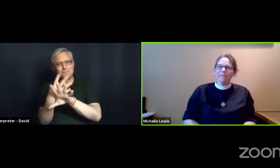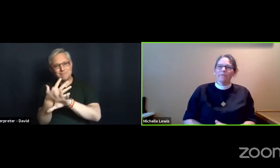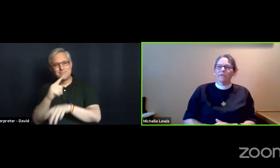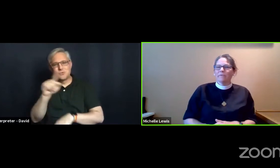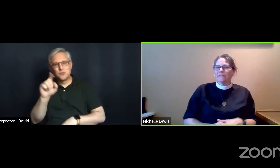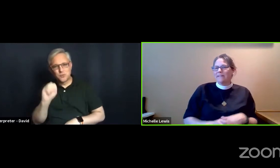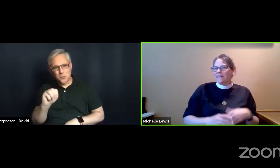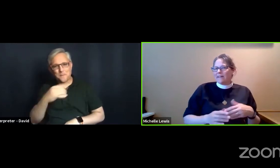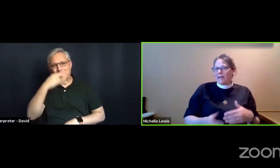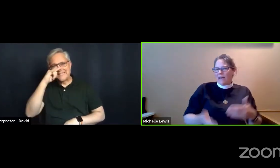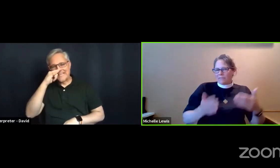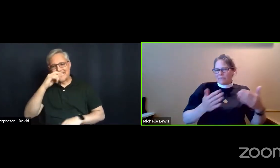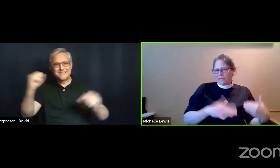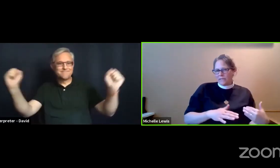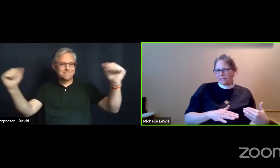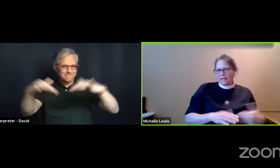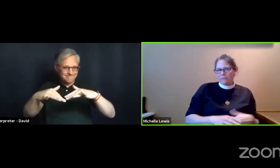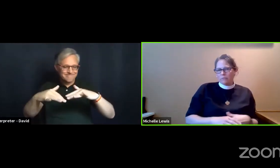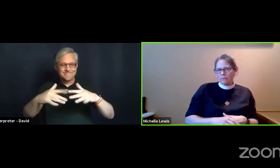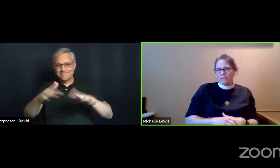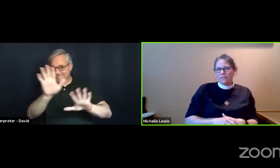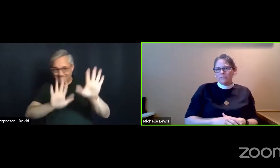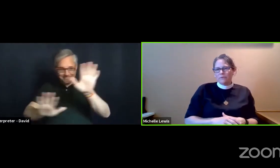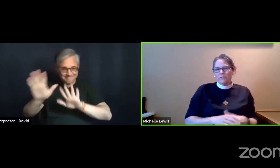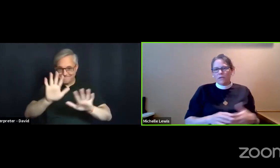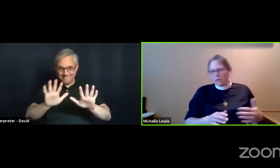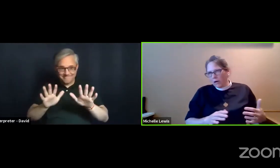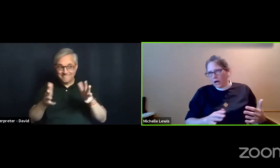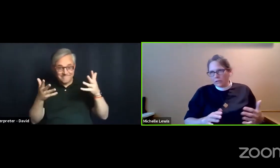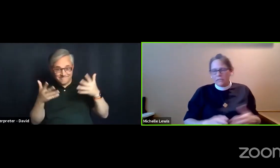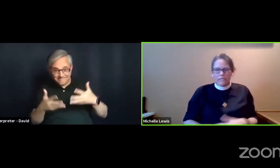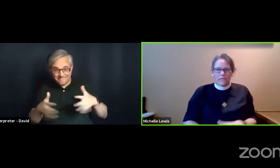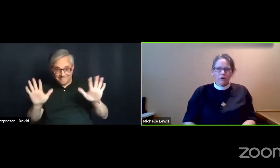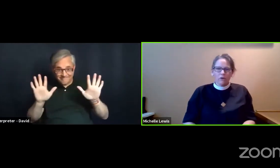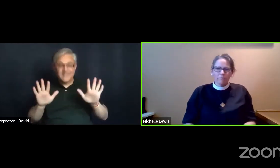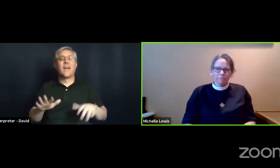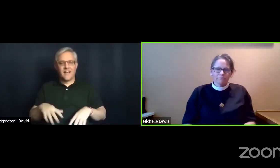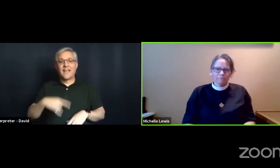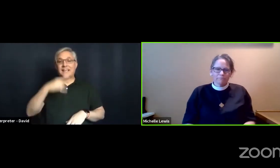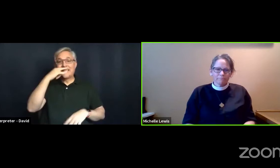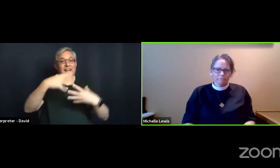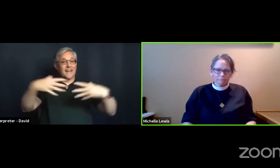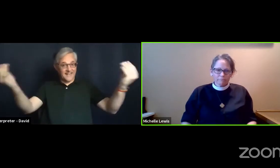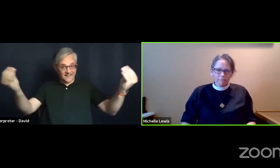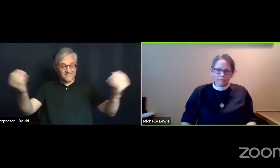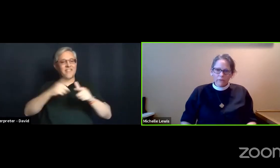together. And then we would, after the kids left, we would sort of talk about how did the day go.